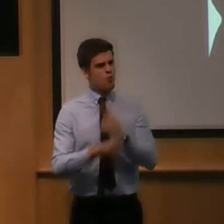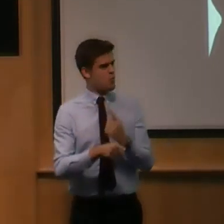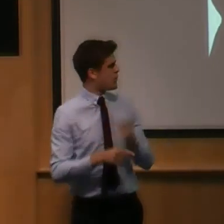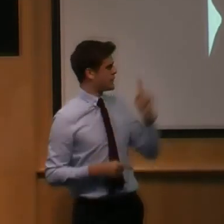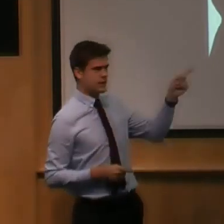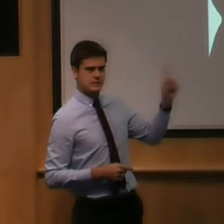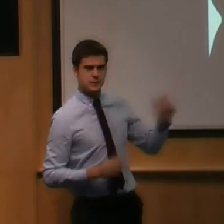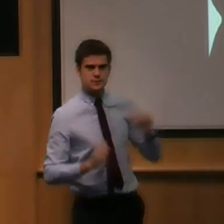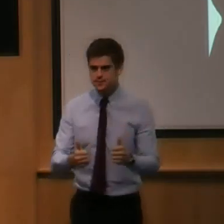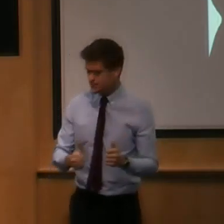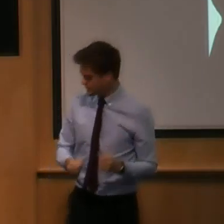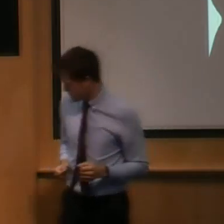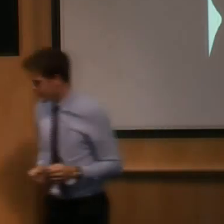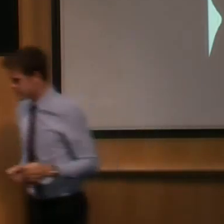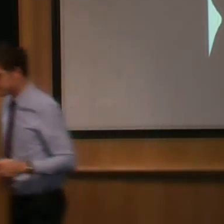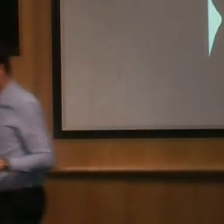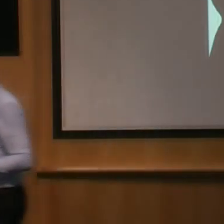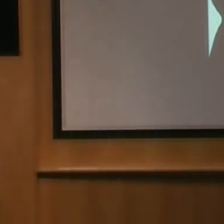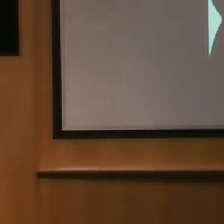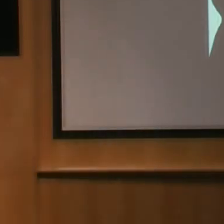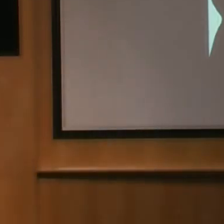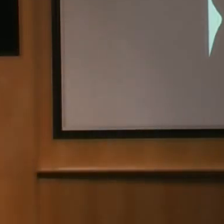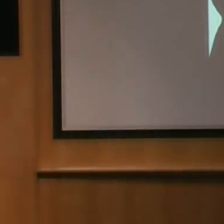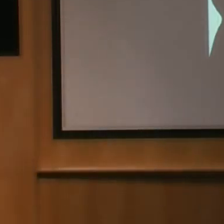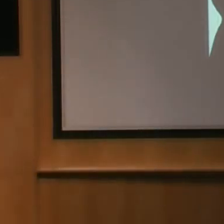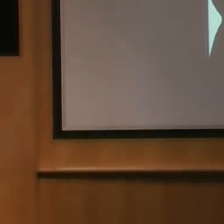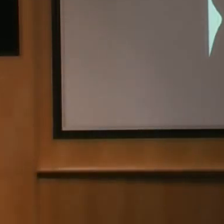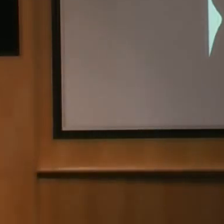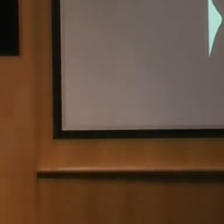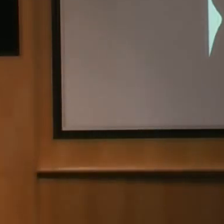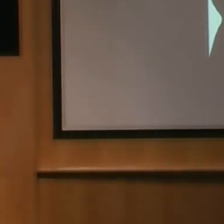So I will go into explaining each one individually now.